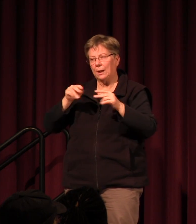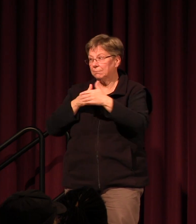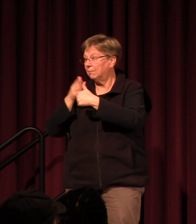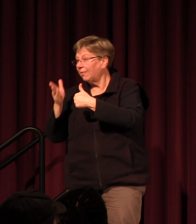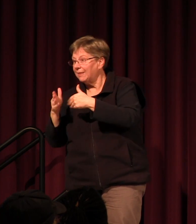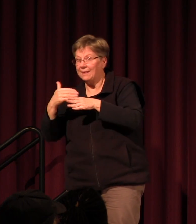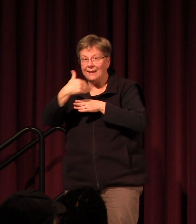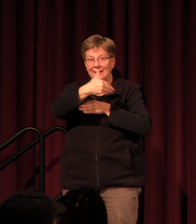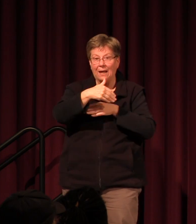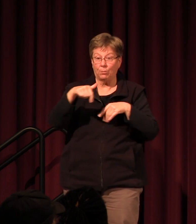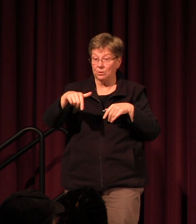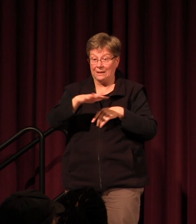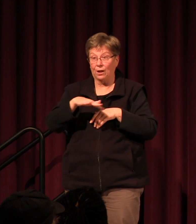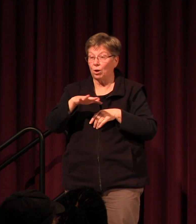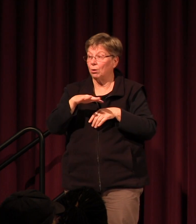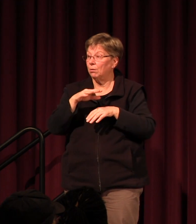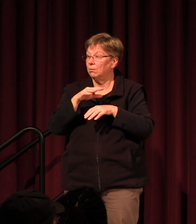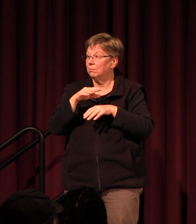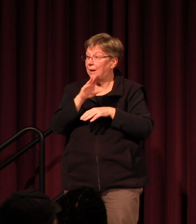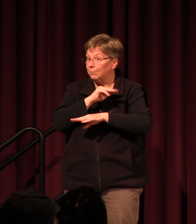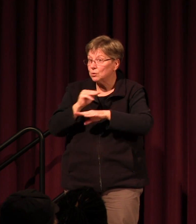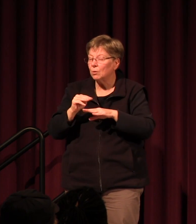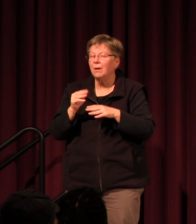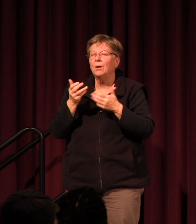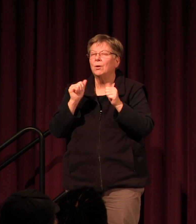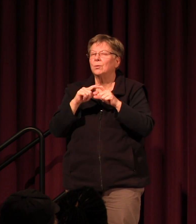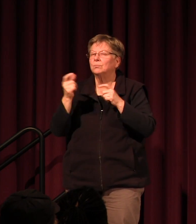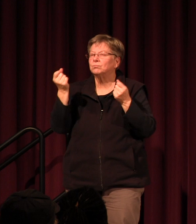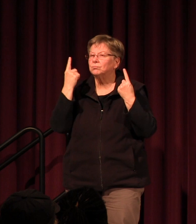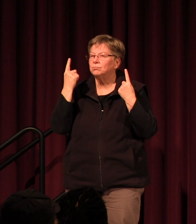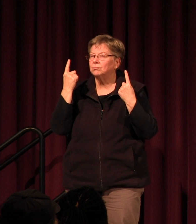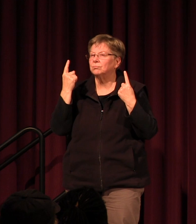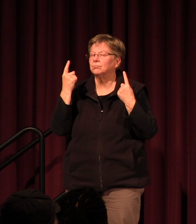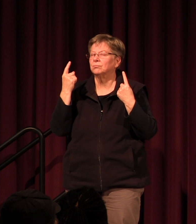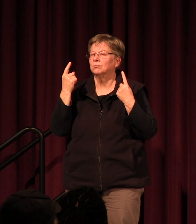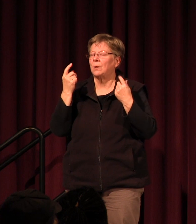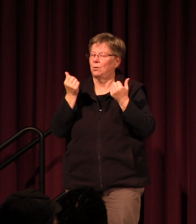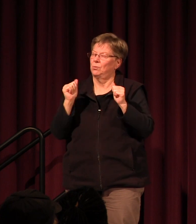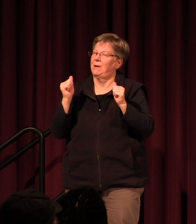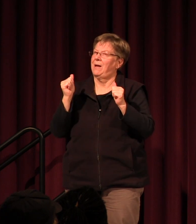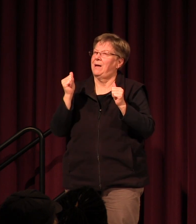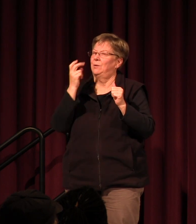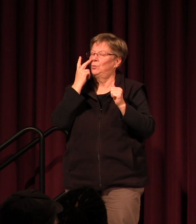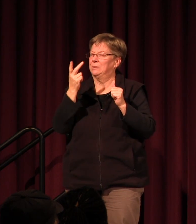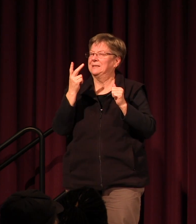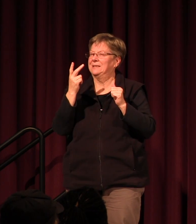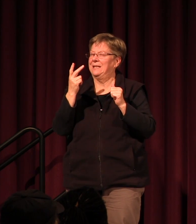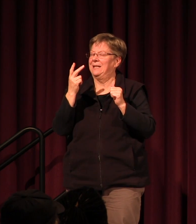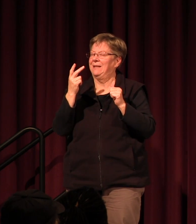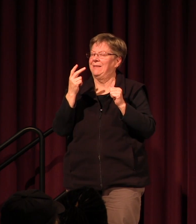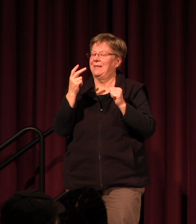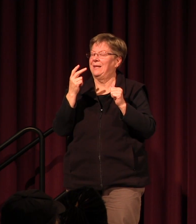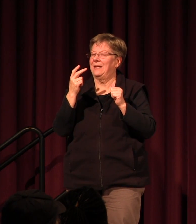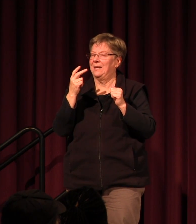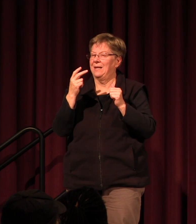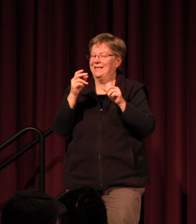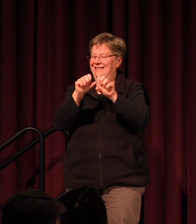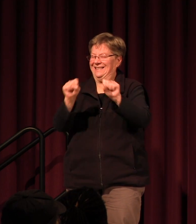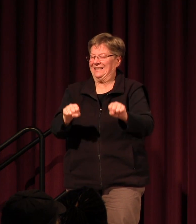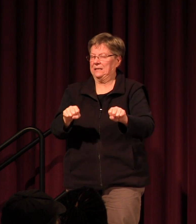neighbors here in Missoula and try to understand and see the invisible